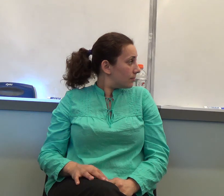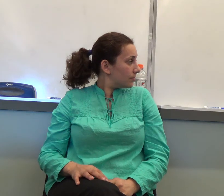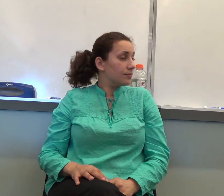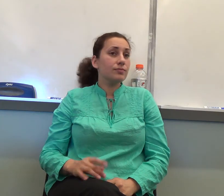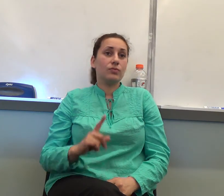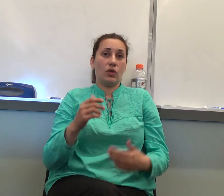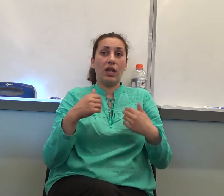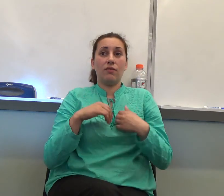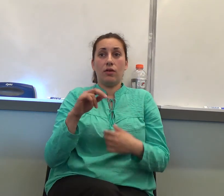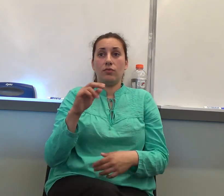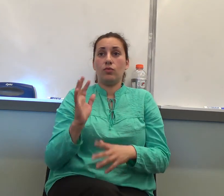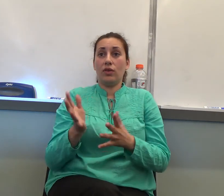$32.